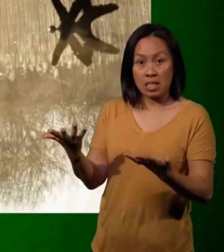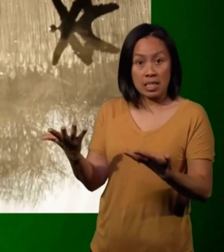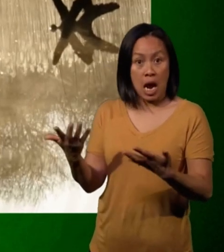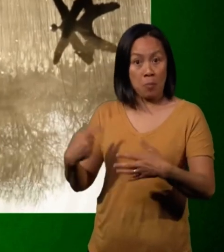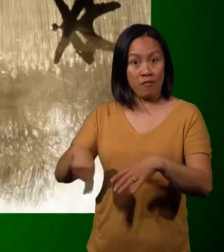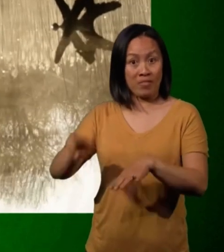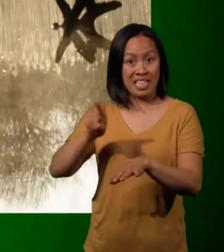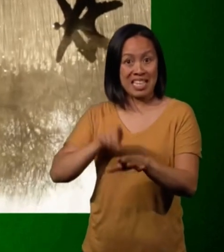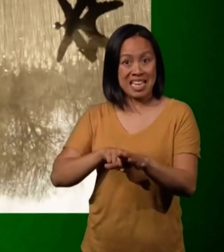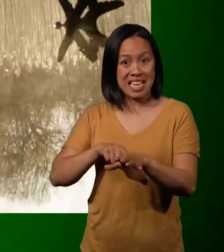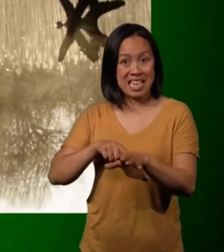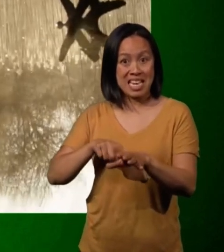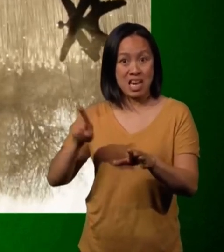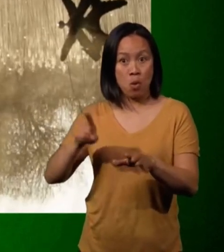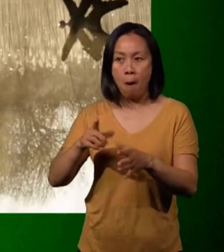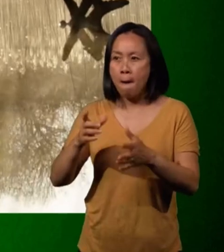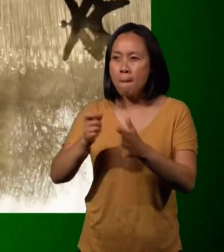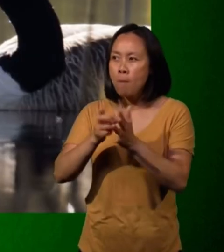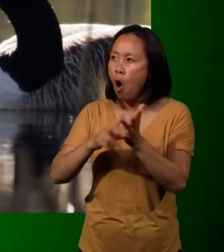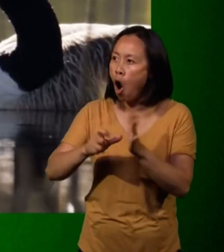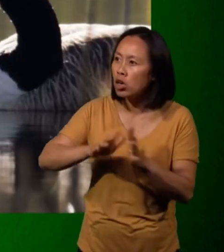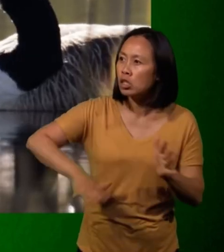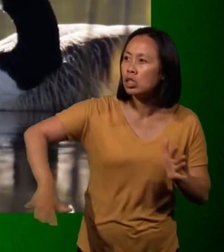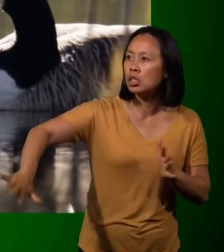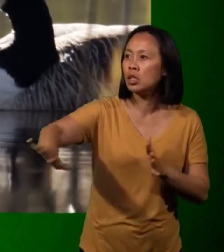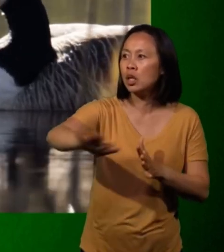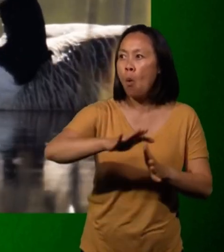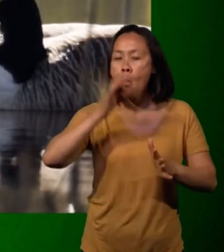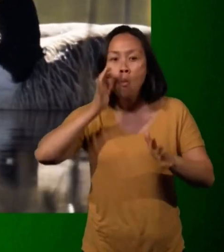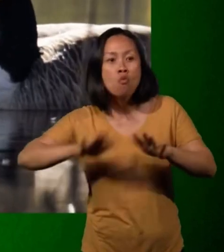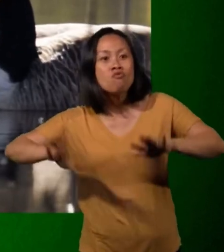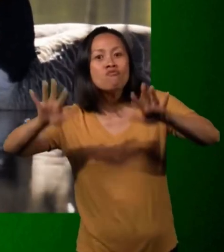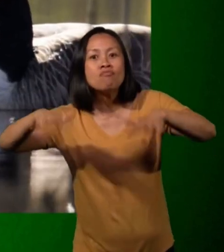time of year in ponds and waterways across the UK.